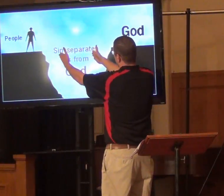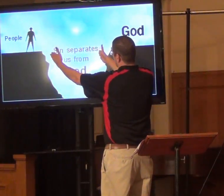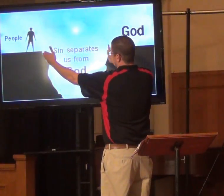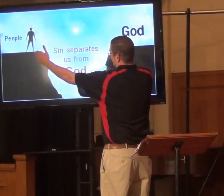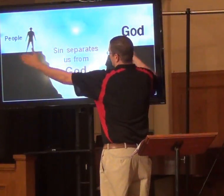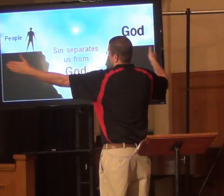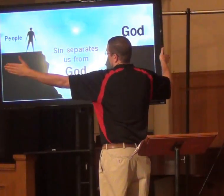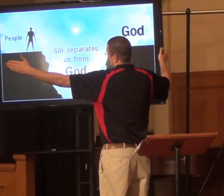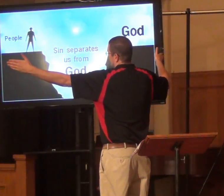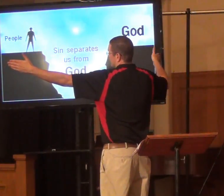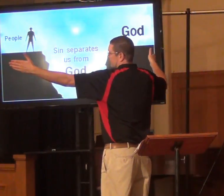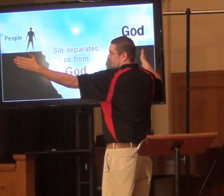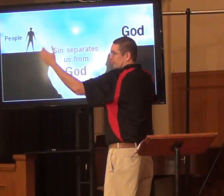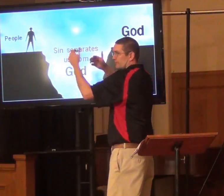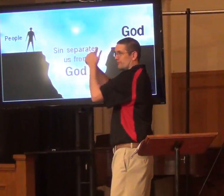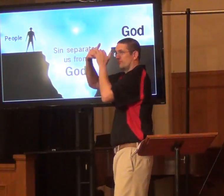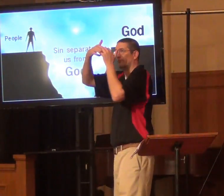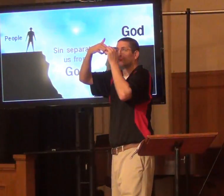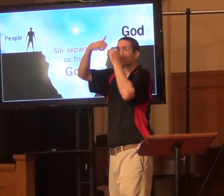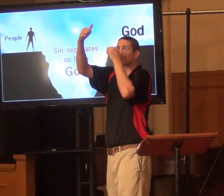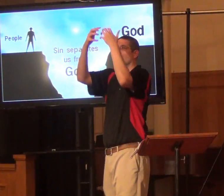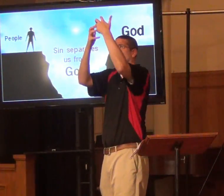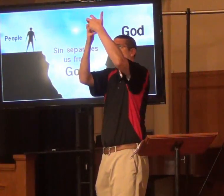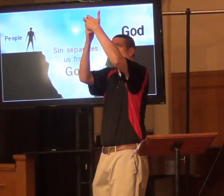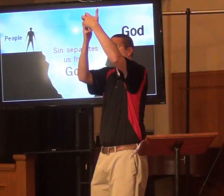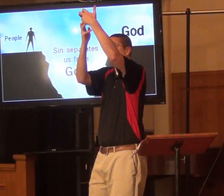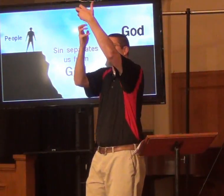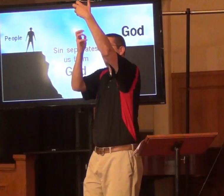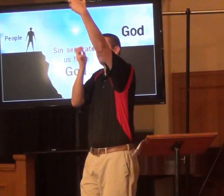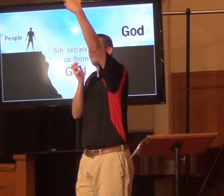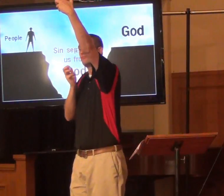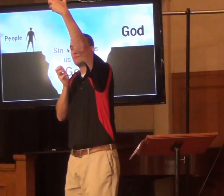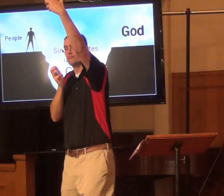So there's this chasm, the separation.